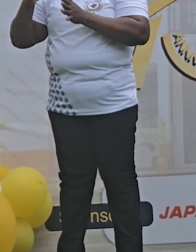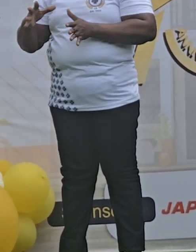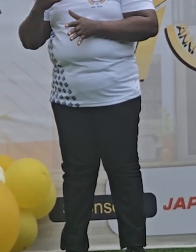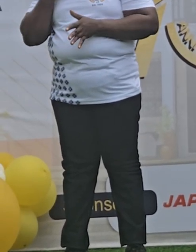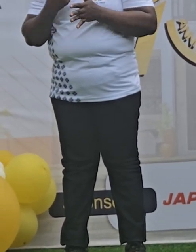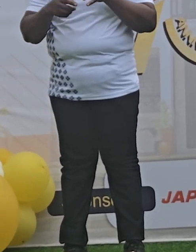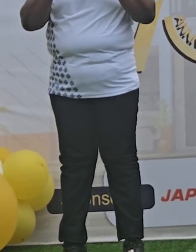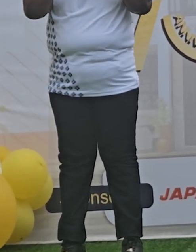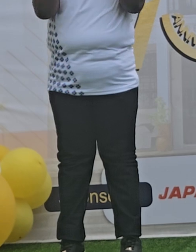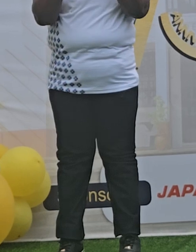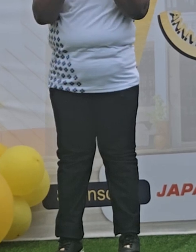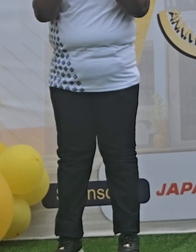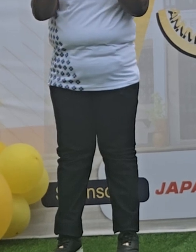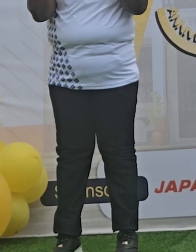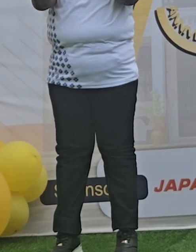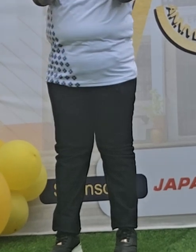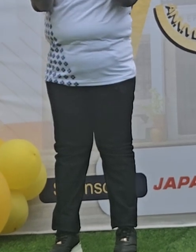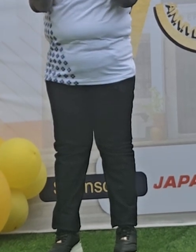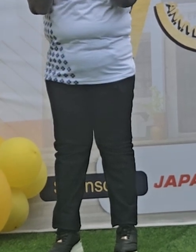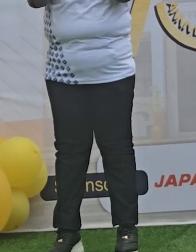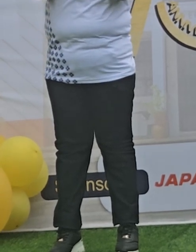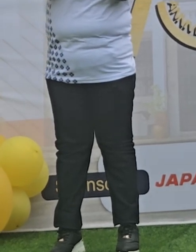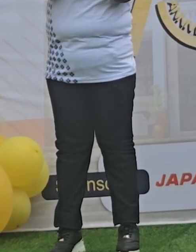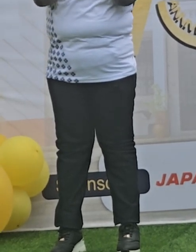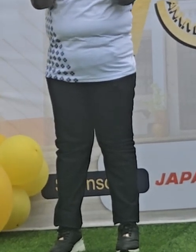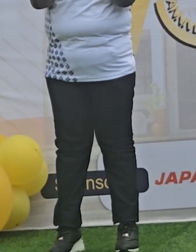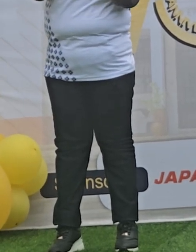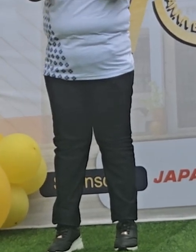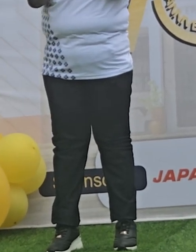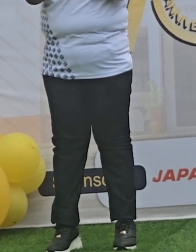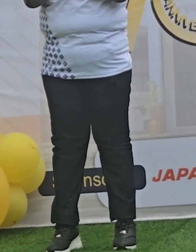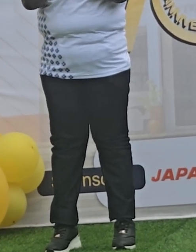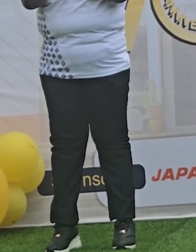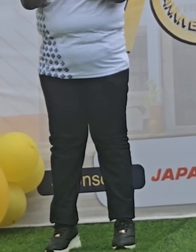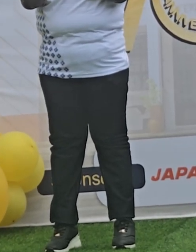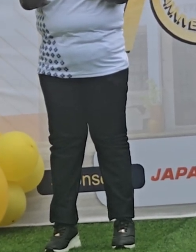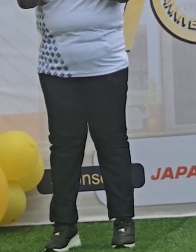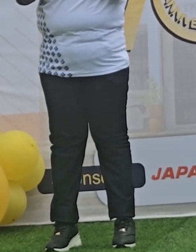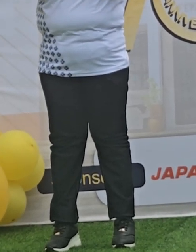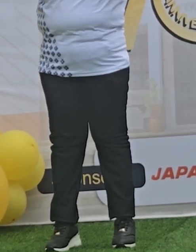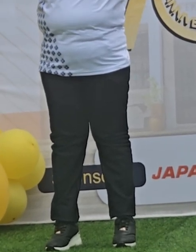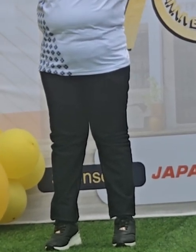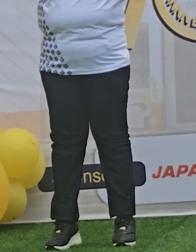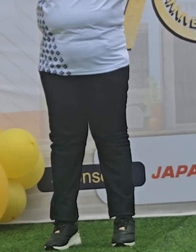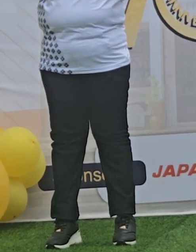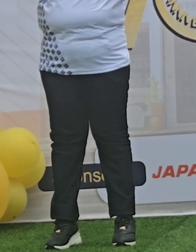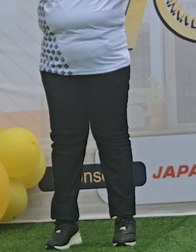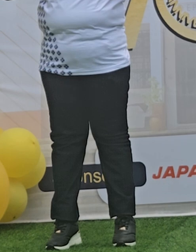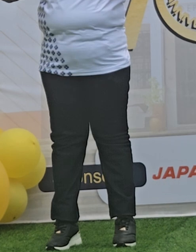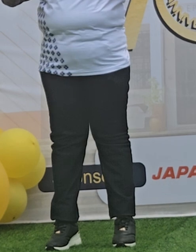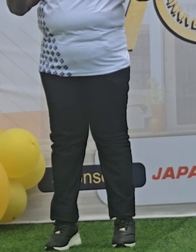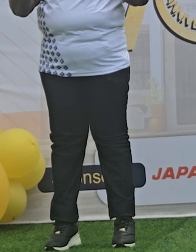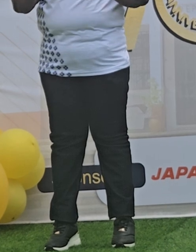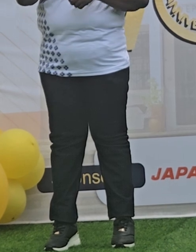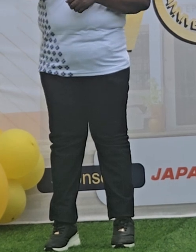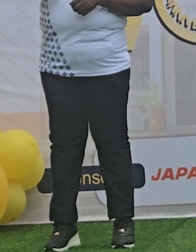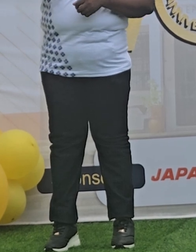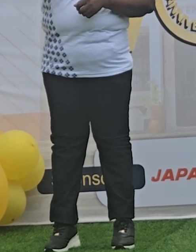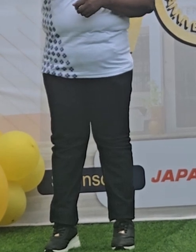the department offered a 3-year degree course,